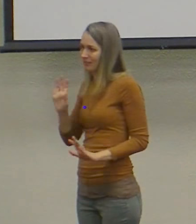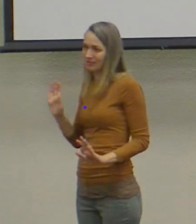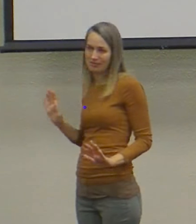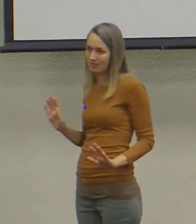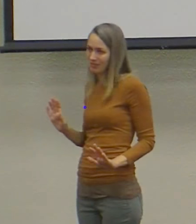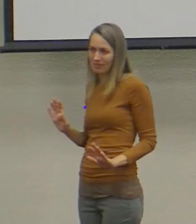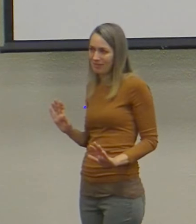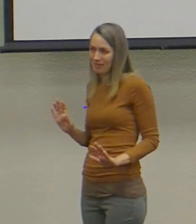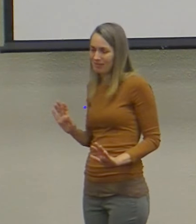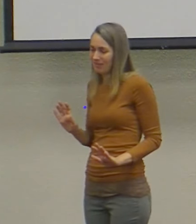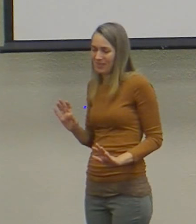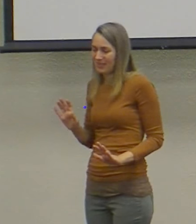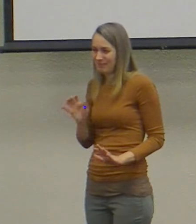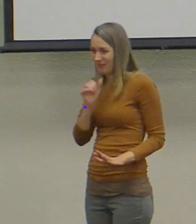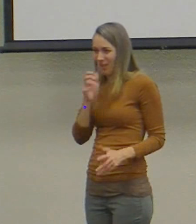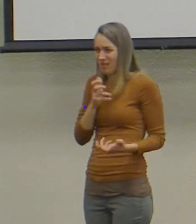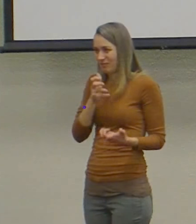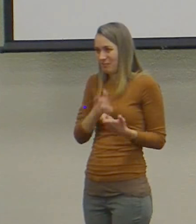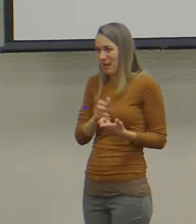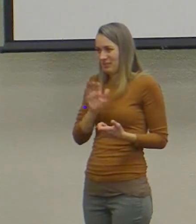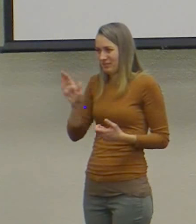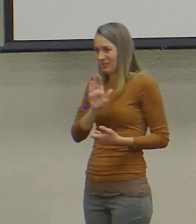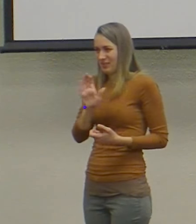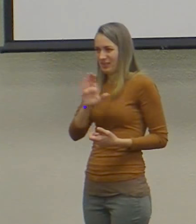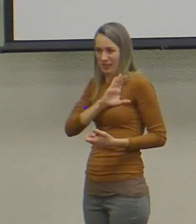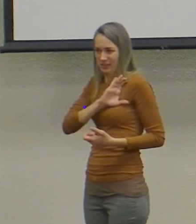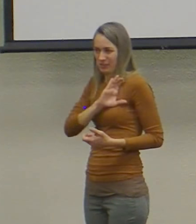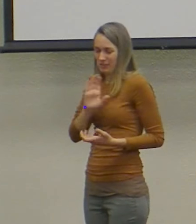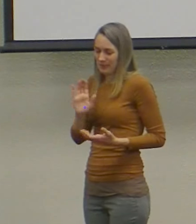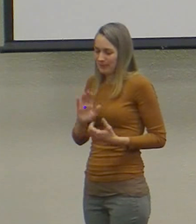be totally out of the character of the individuals in the story.